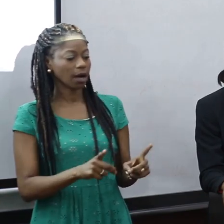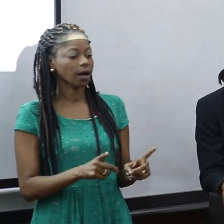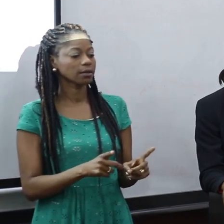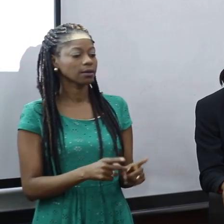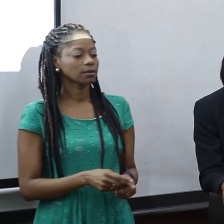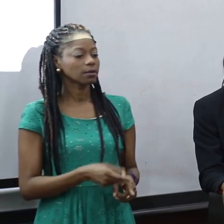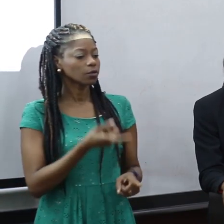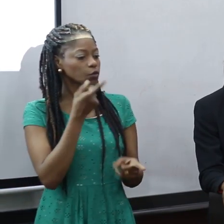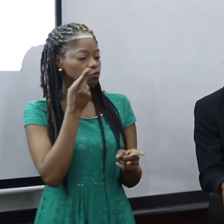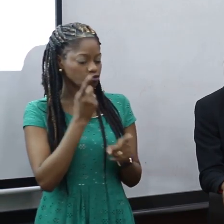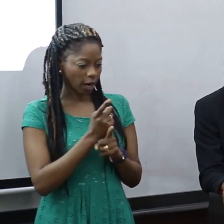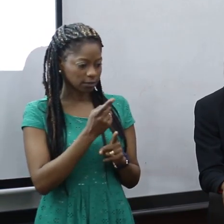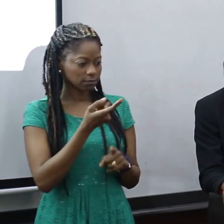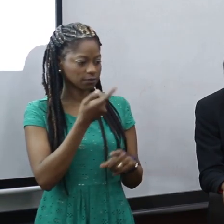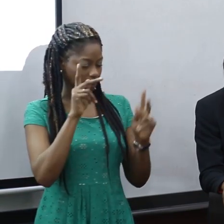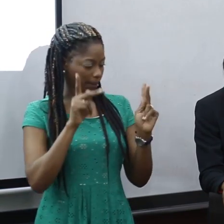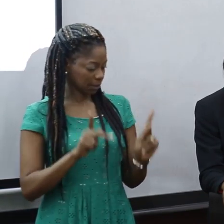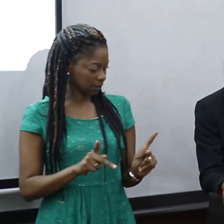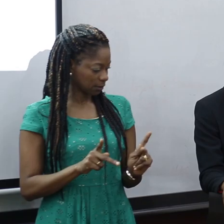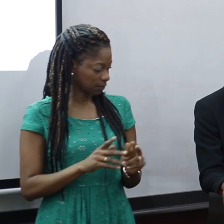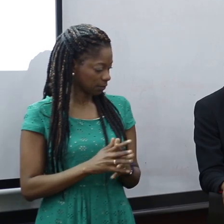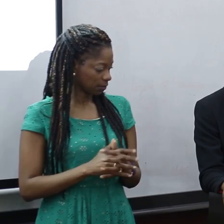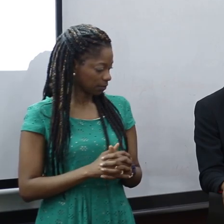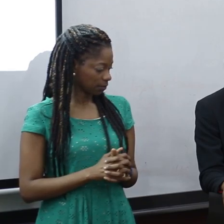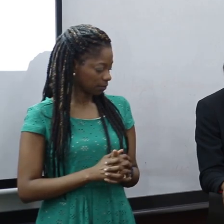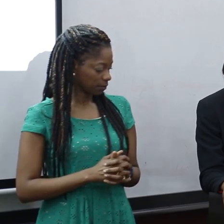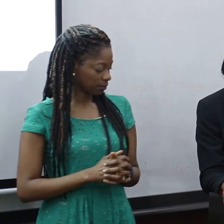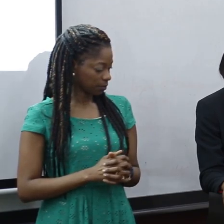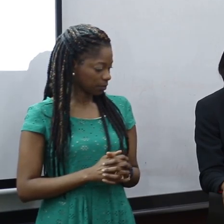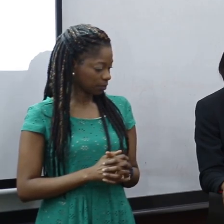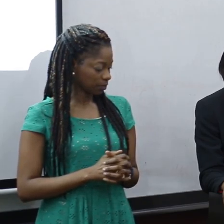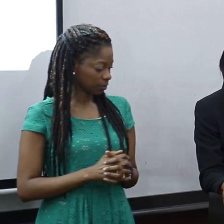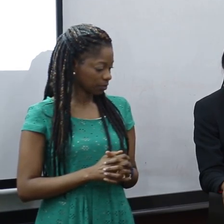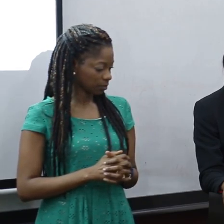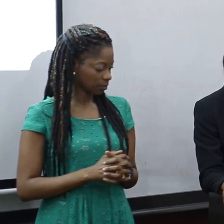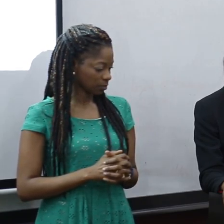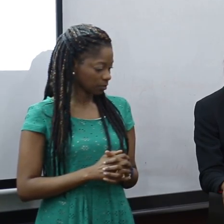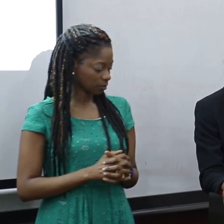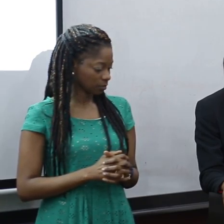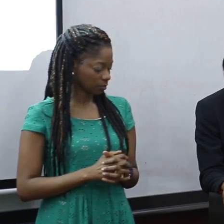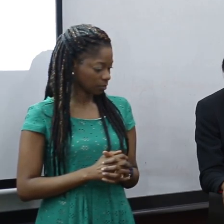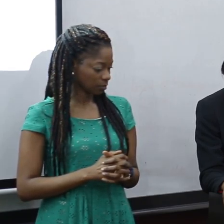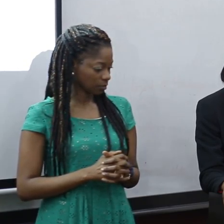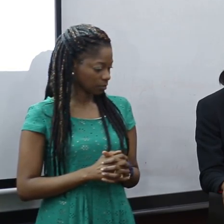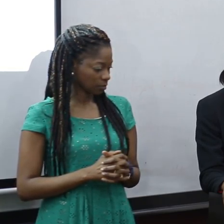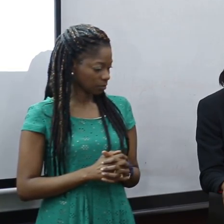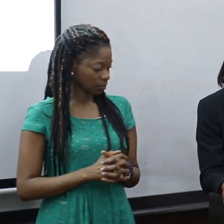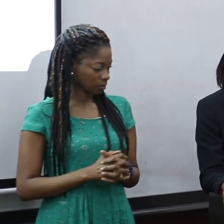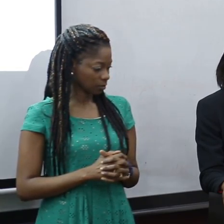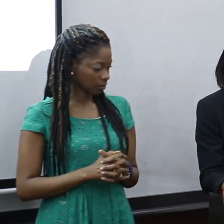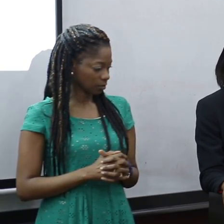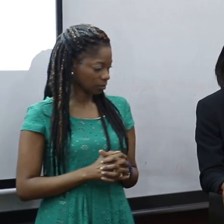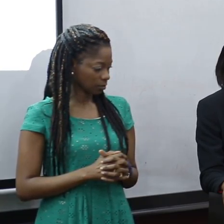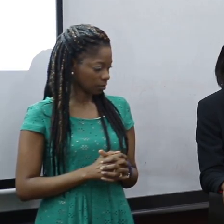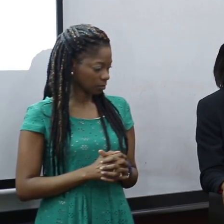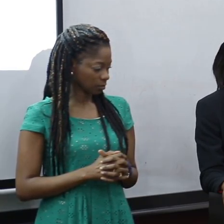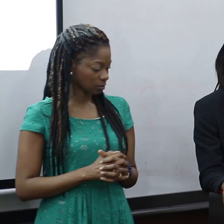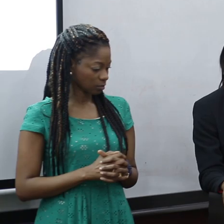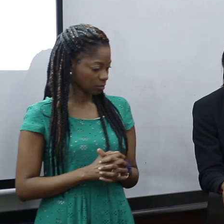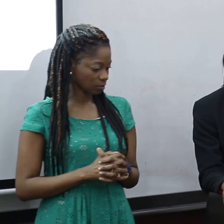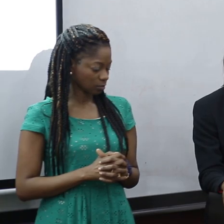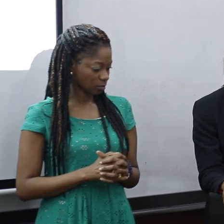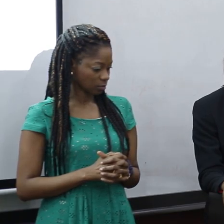Article 14 of the Convention recognizes the right of the disabled to liberty and security of persons on an equal basis